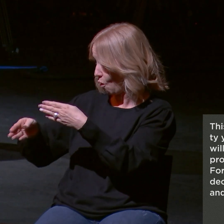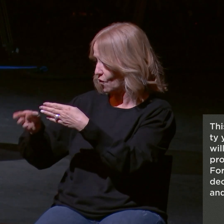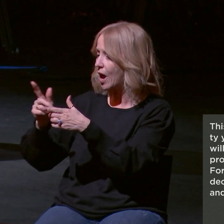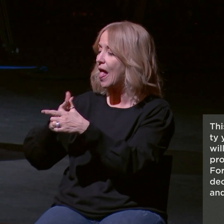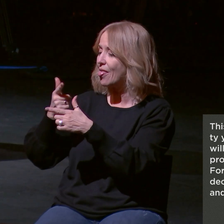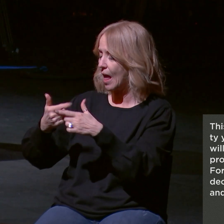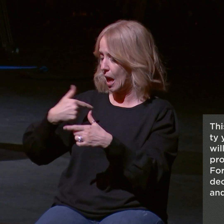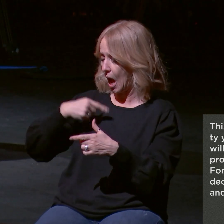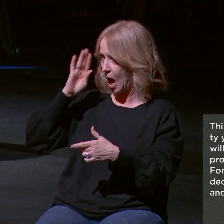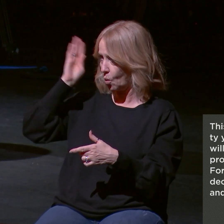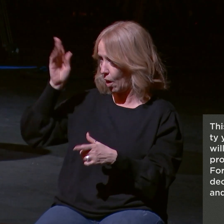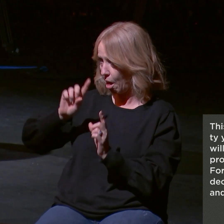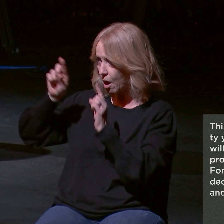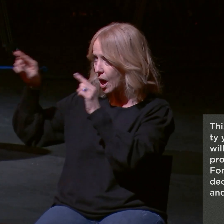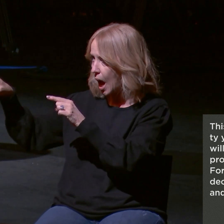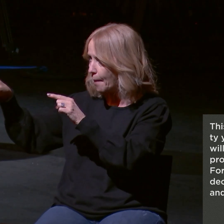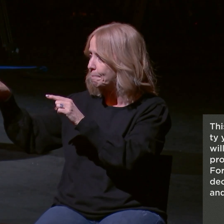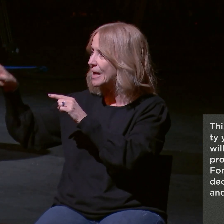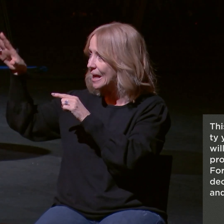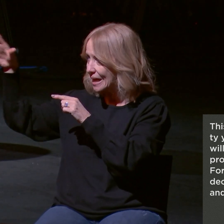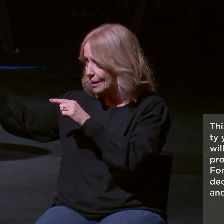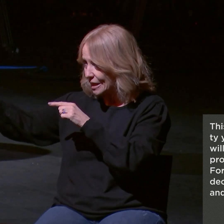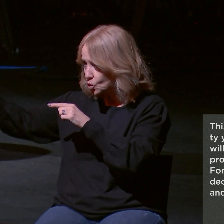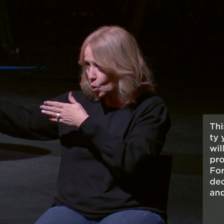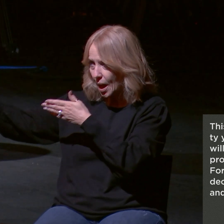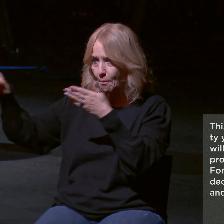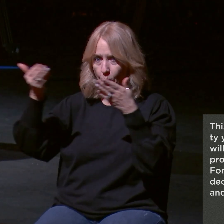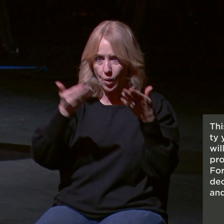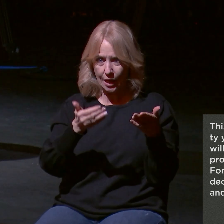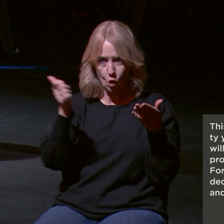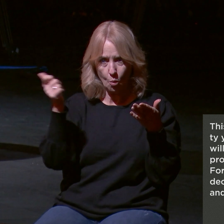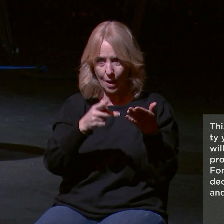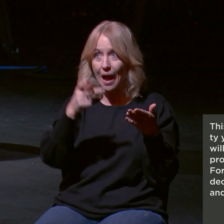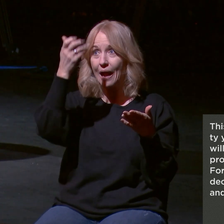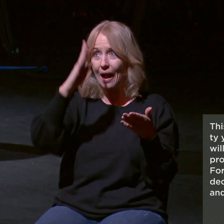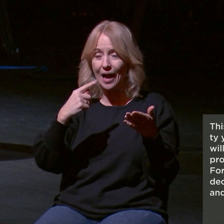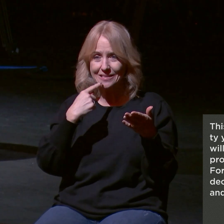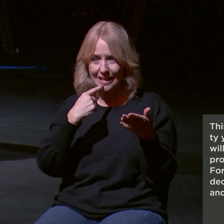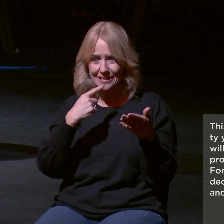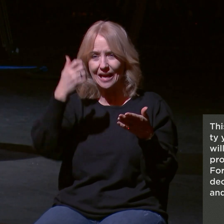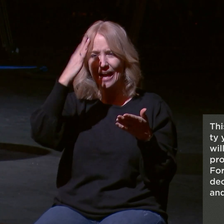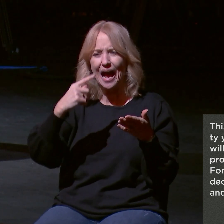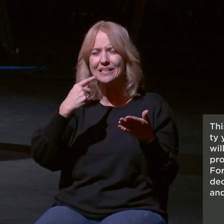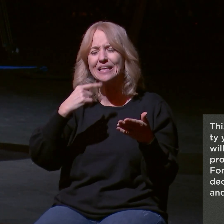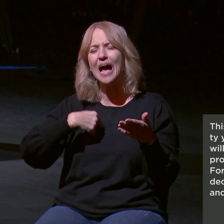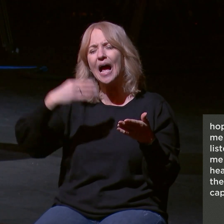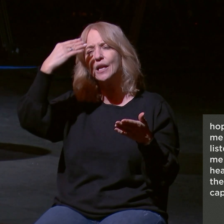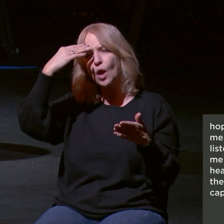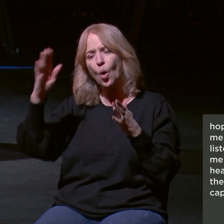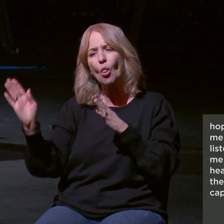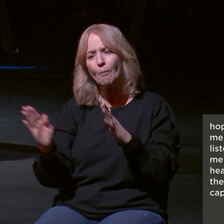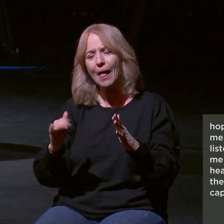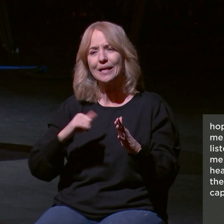this place. For I know the plans I have for you, declares the Lord. Plans to prosper you and not to harm you. Plans to